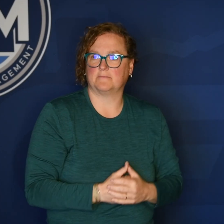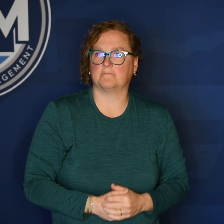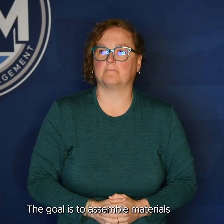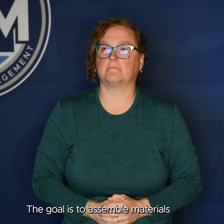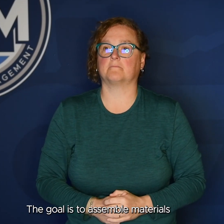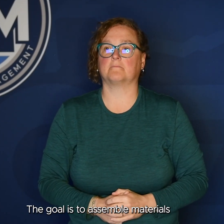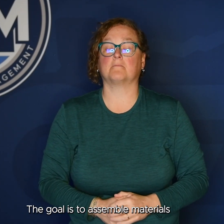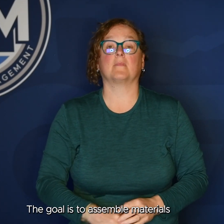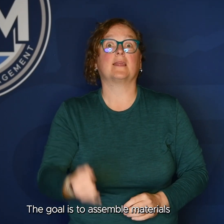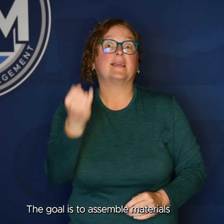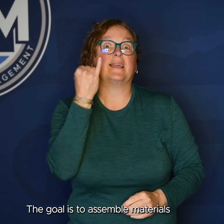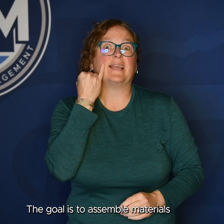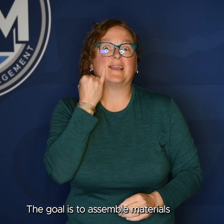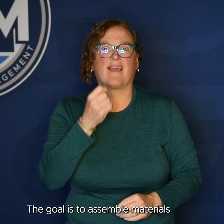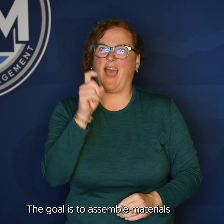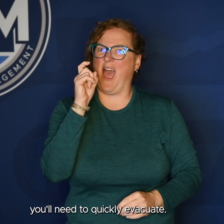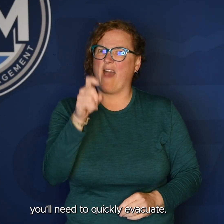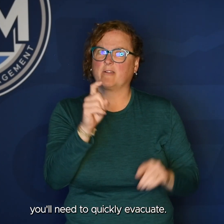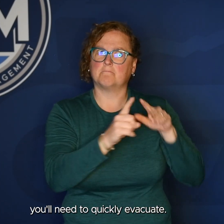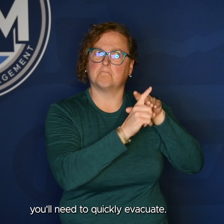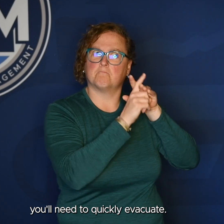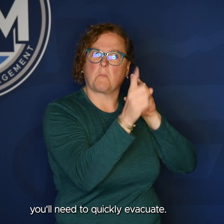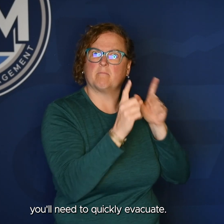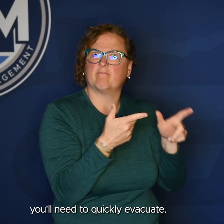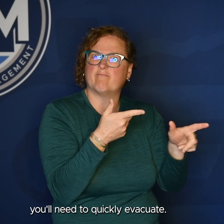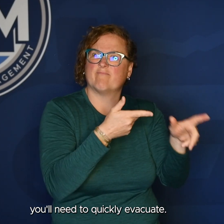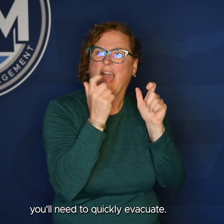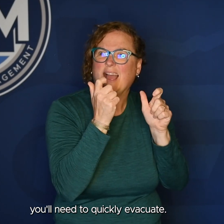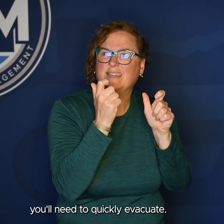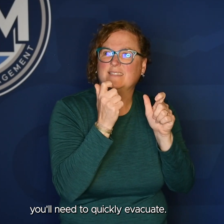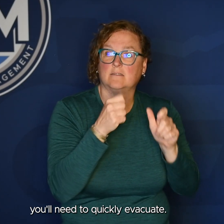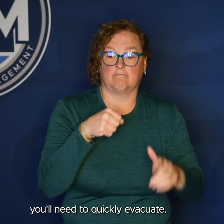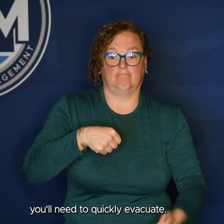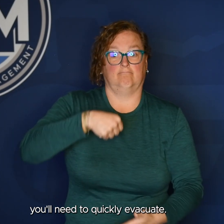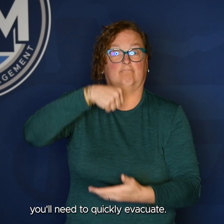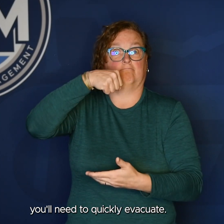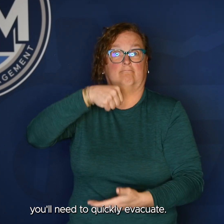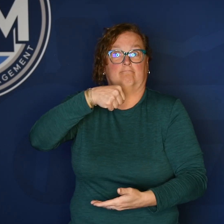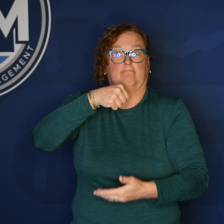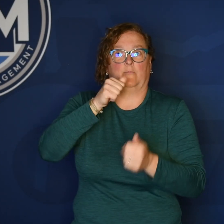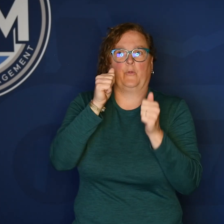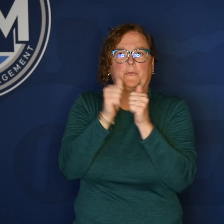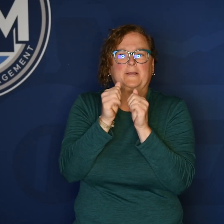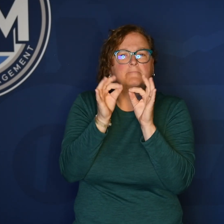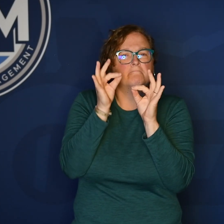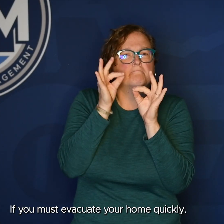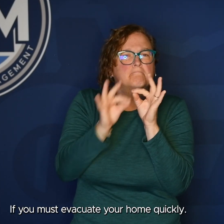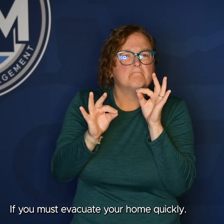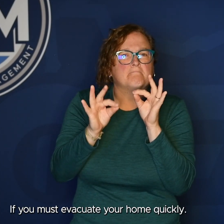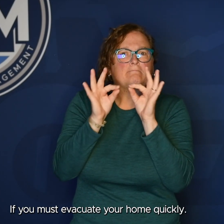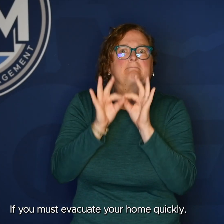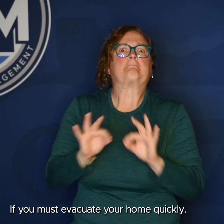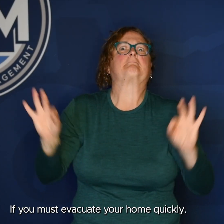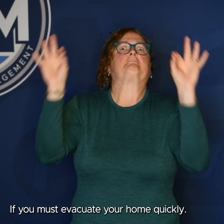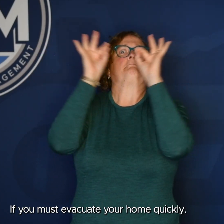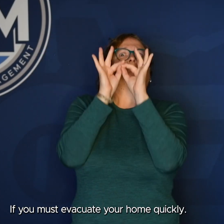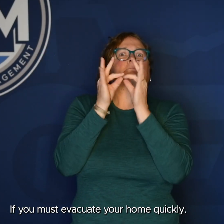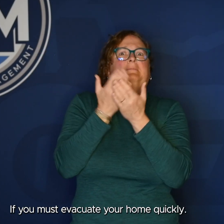The goal is to assemble materials you'll need to quickly evacuate. If you must evacuate your home